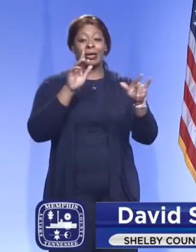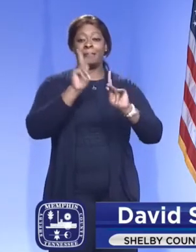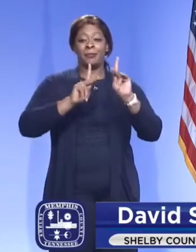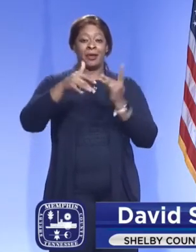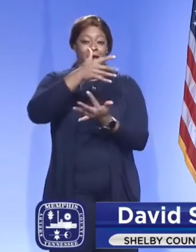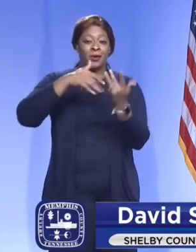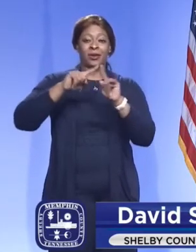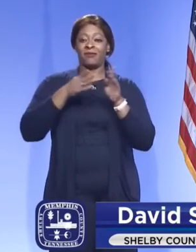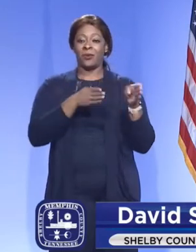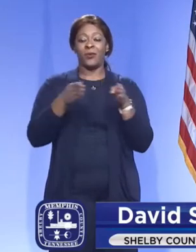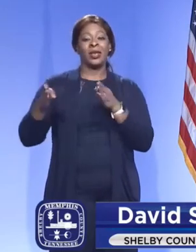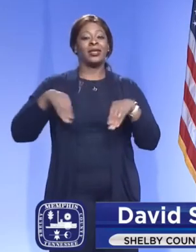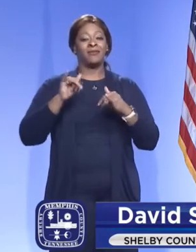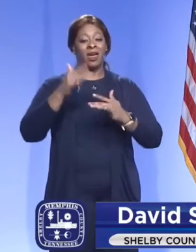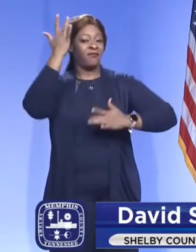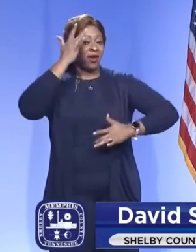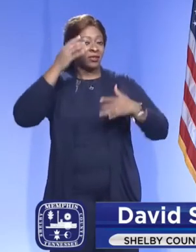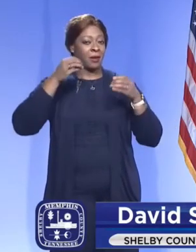Collierville that you mentioned earlier?